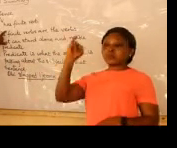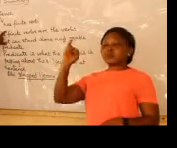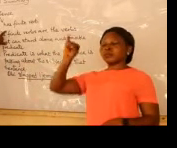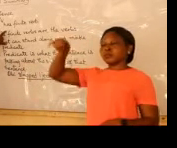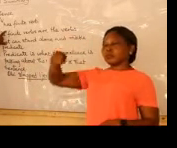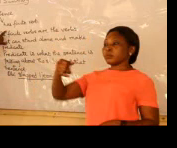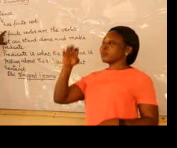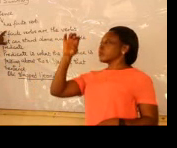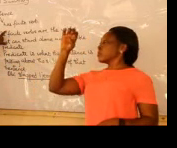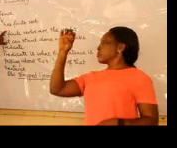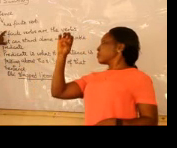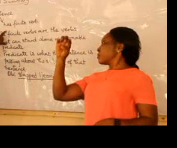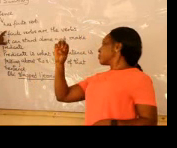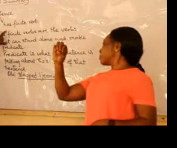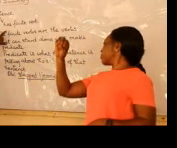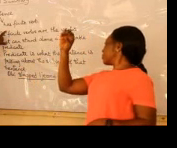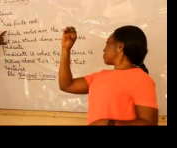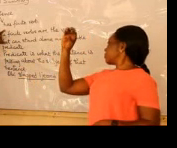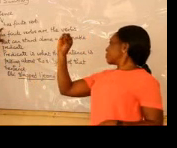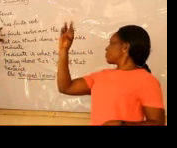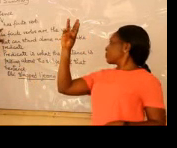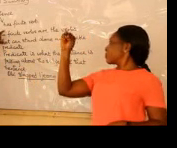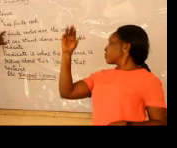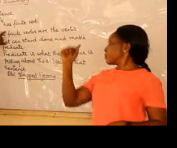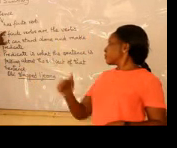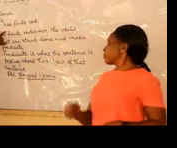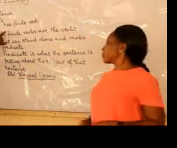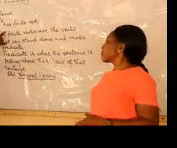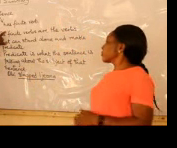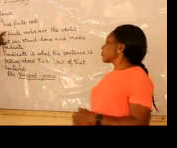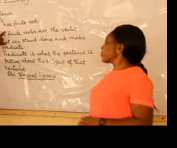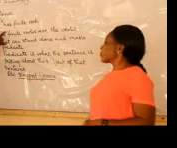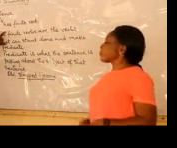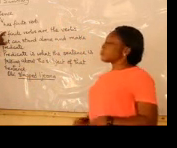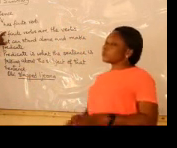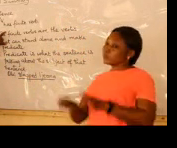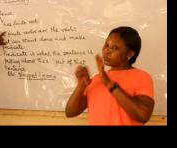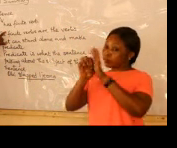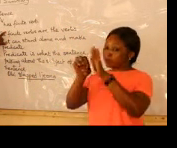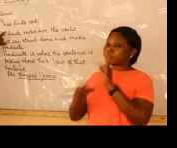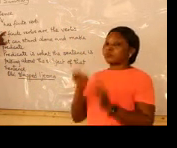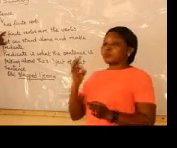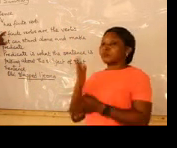assuming someone asks you, does your teacher